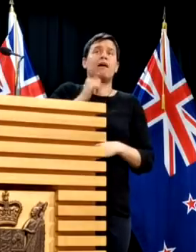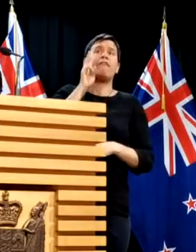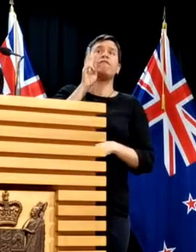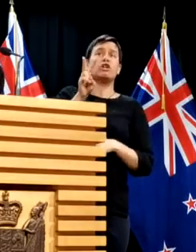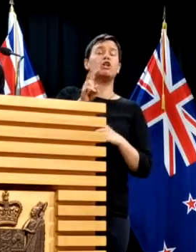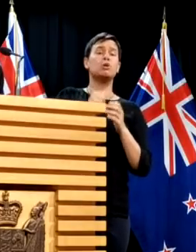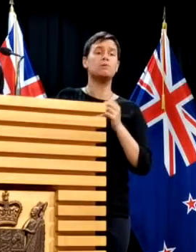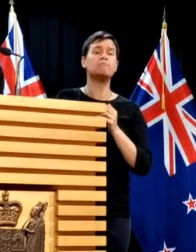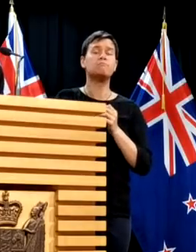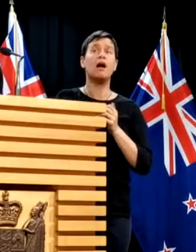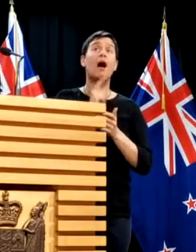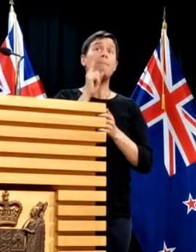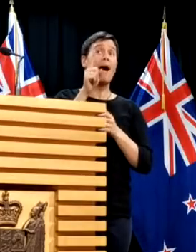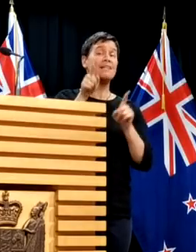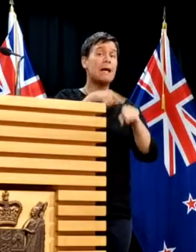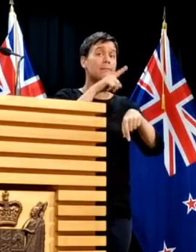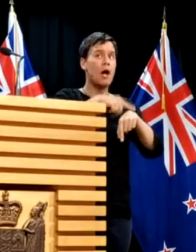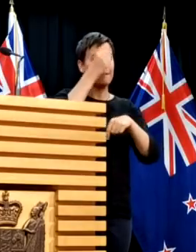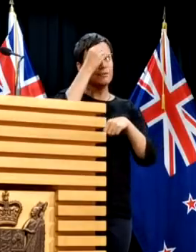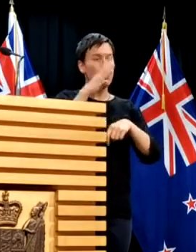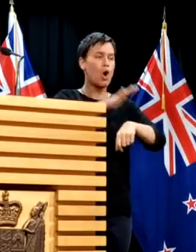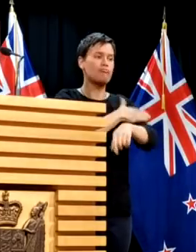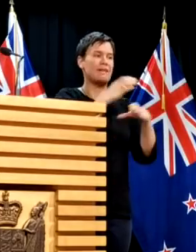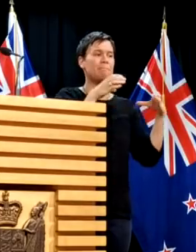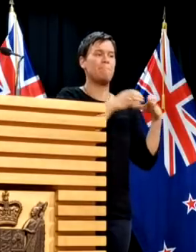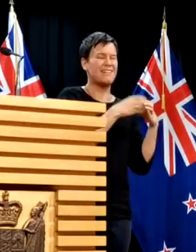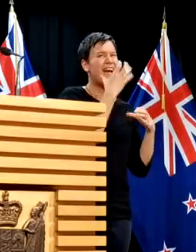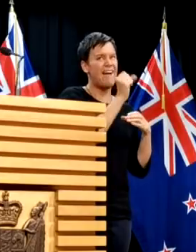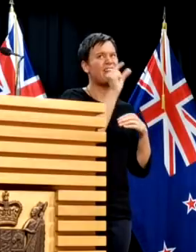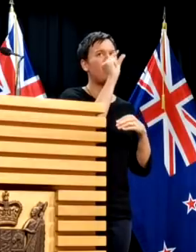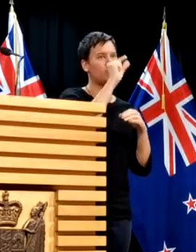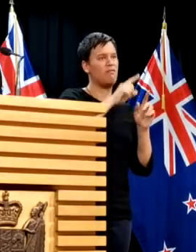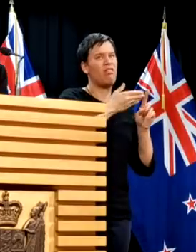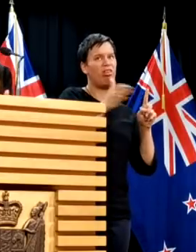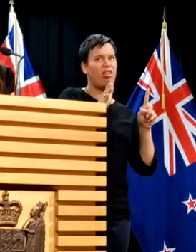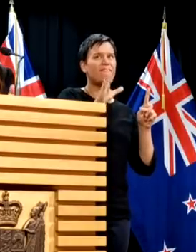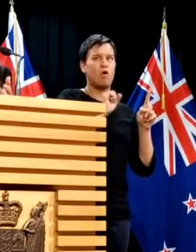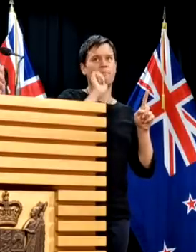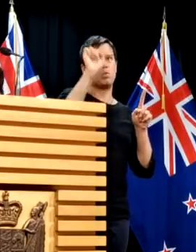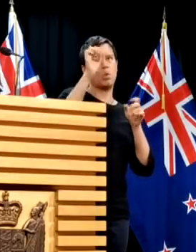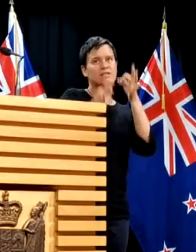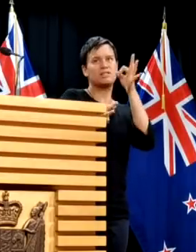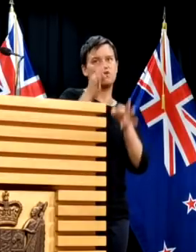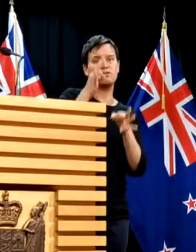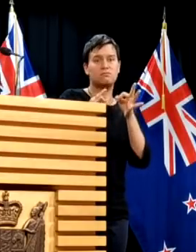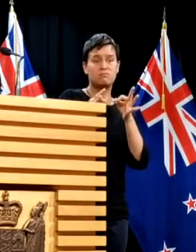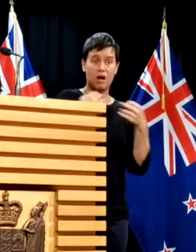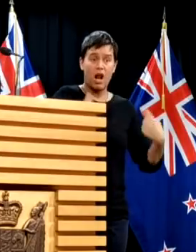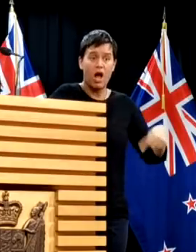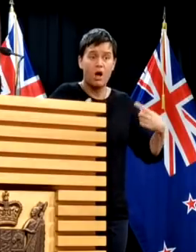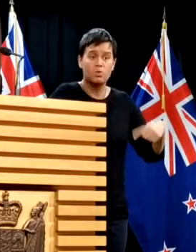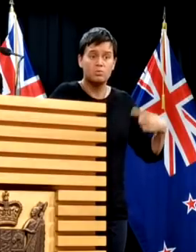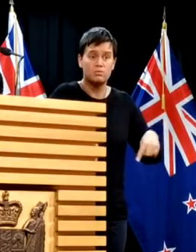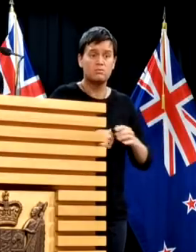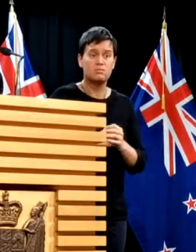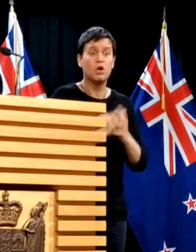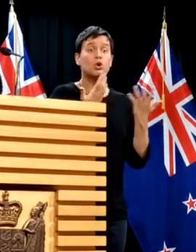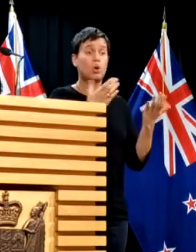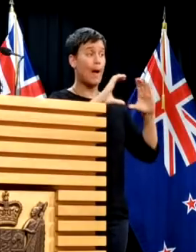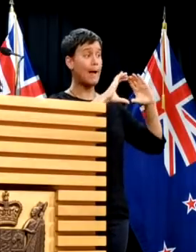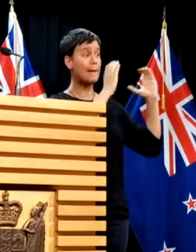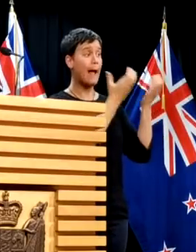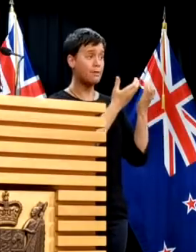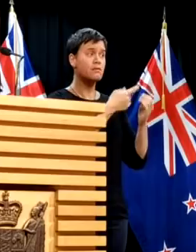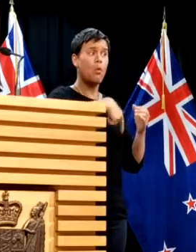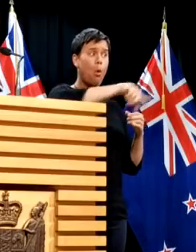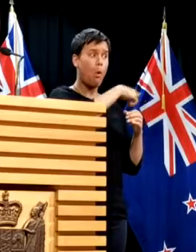further or different, they can note that at the same time. They're fairly free rein to criticise the government. There is still the expectation of cabinet